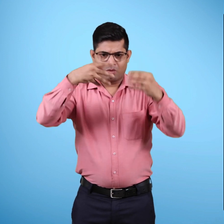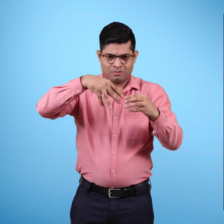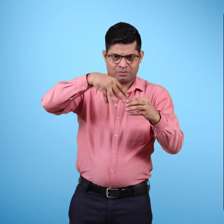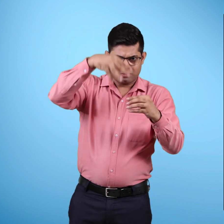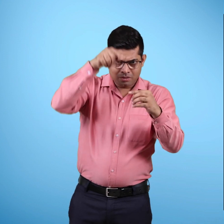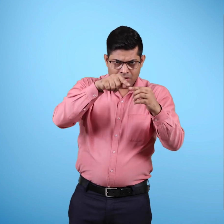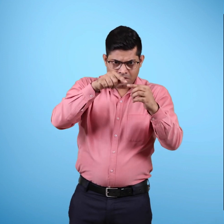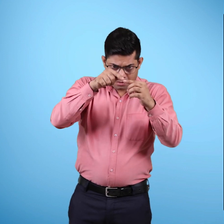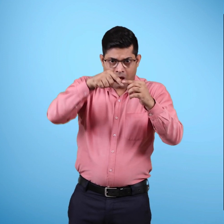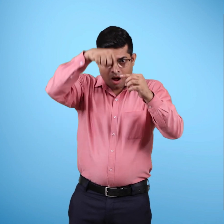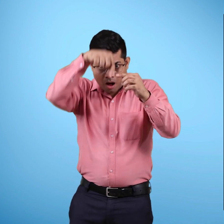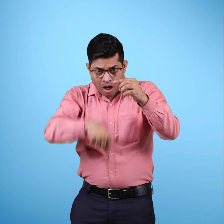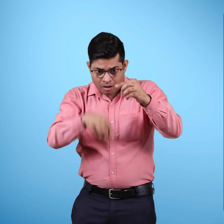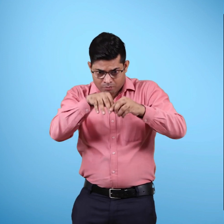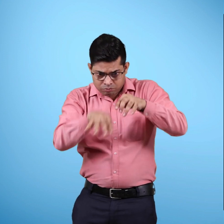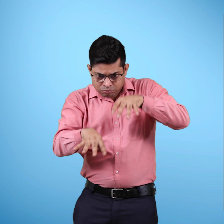are related in a very interesting way?